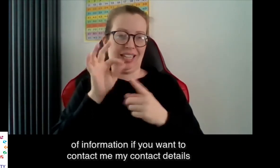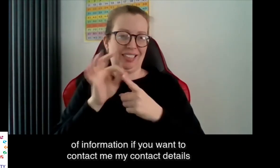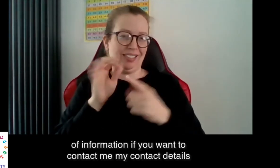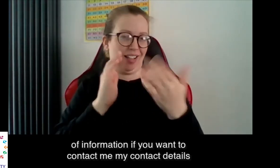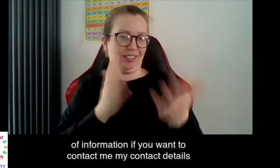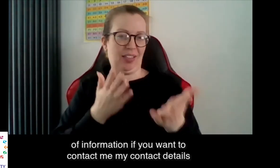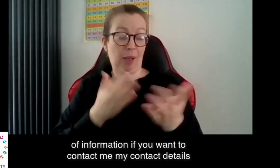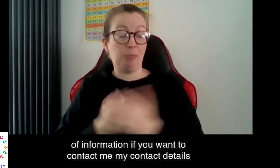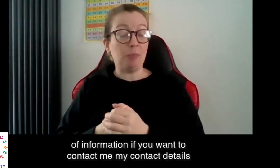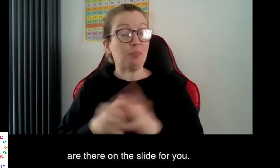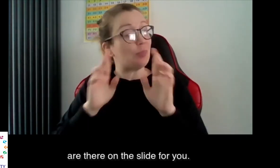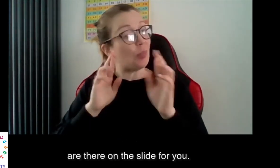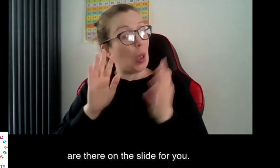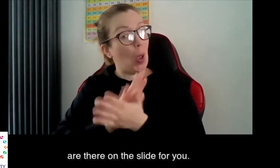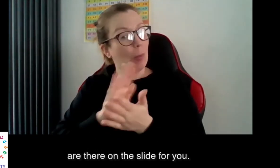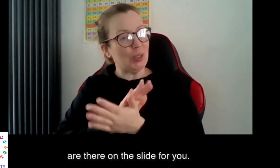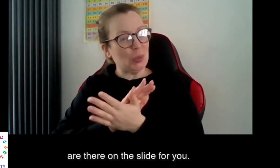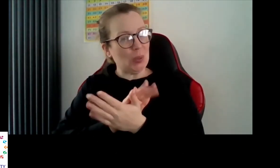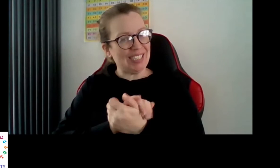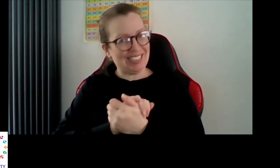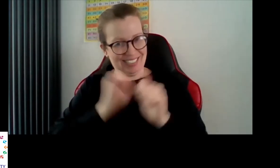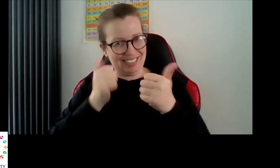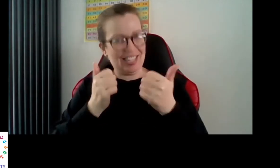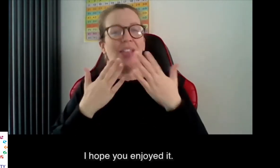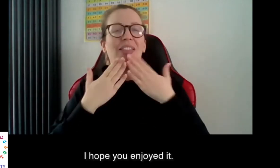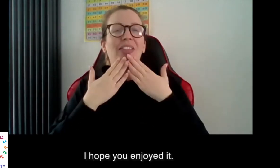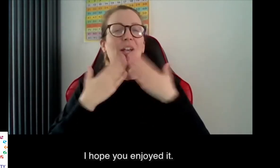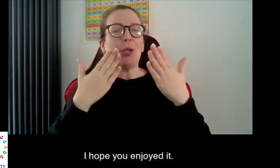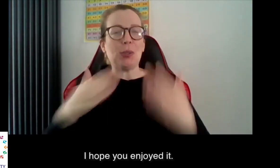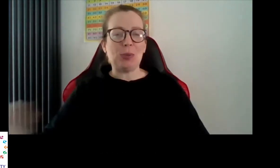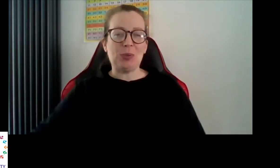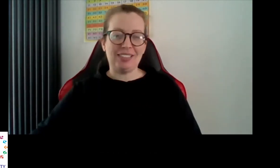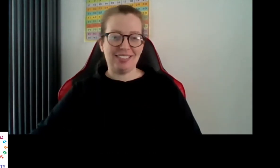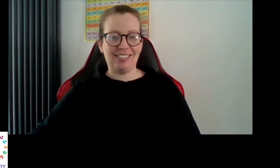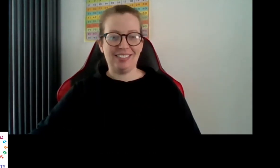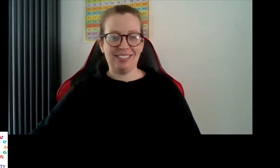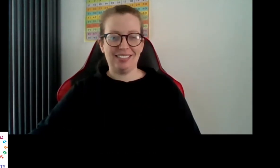my contact details are there on the slide for you. I hope you enjoyed it. Thank you.